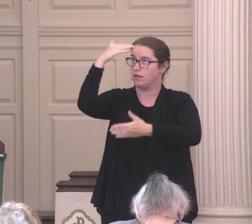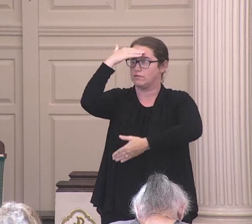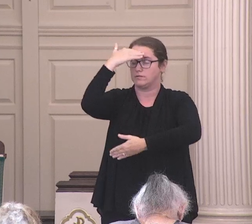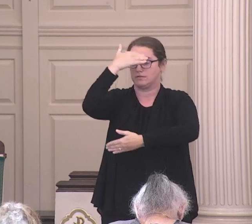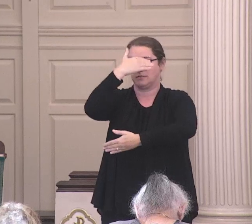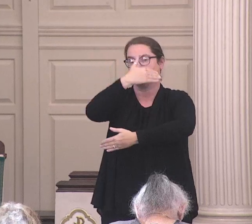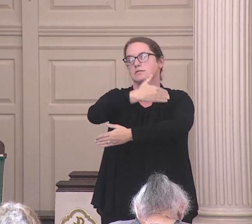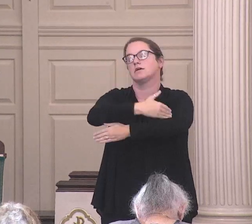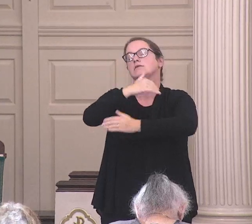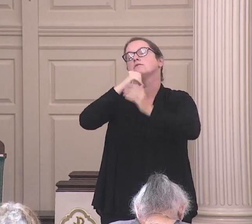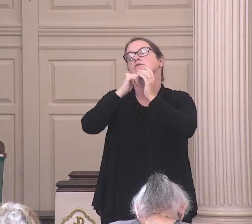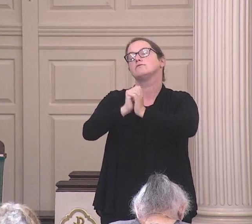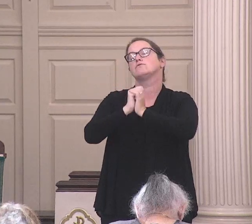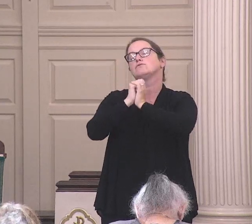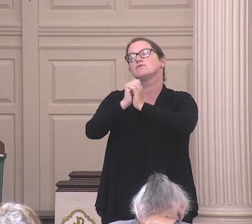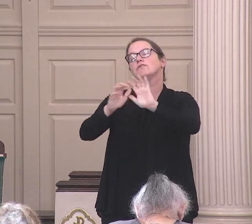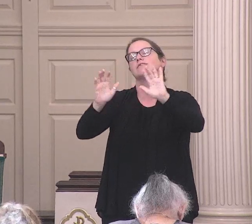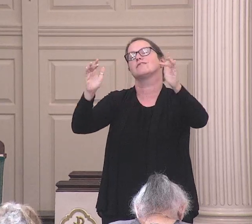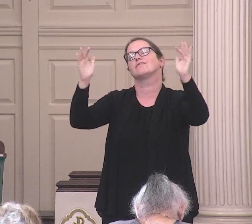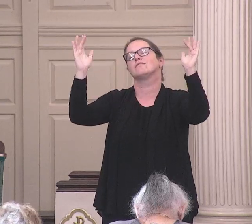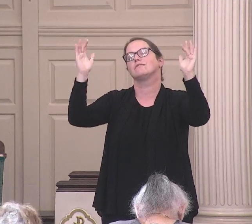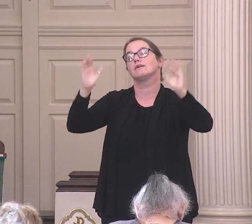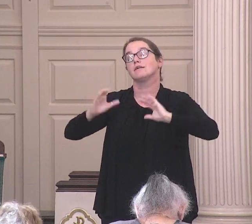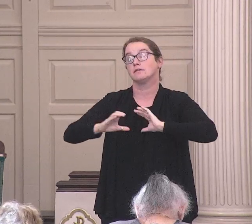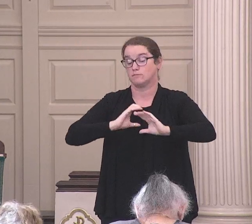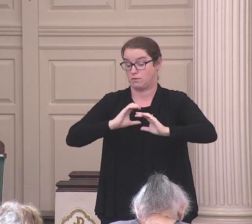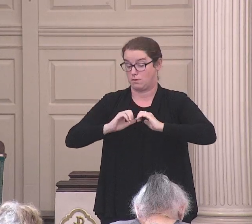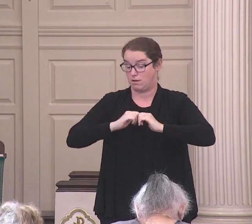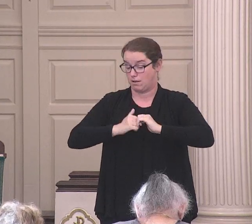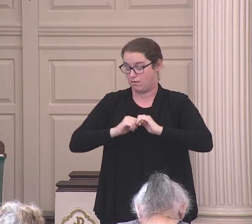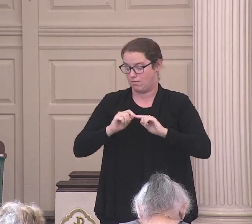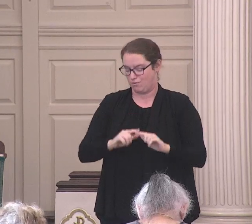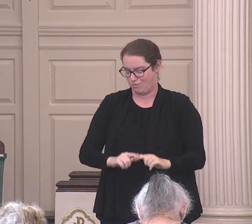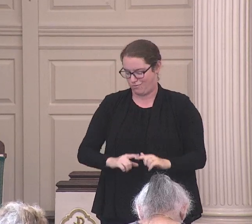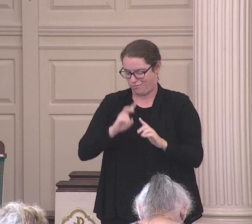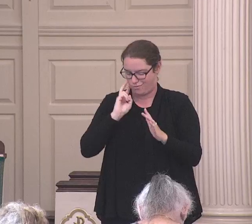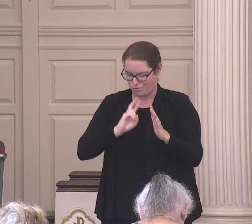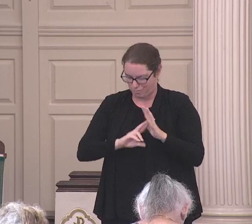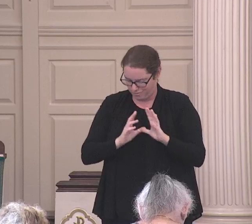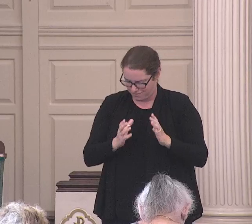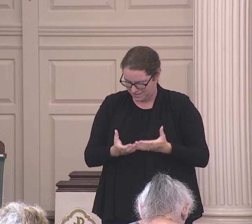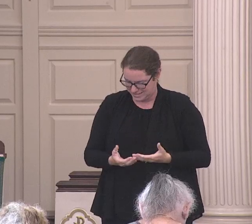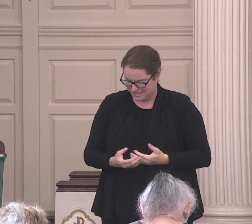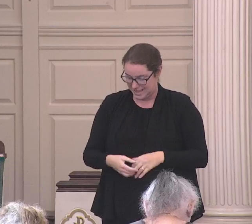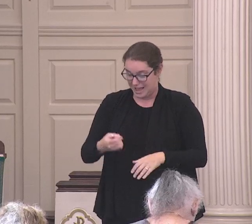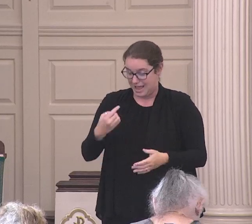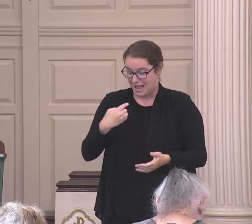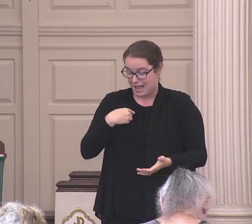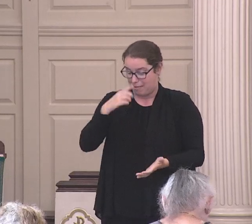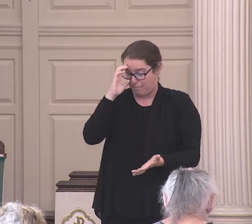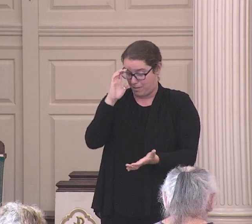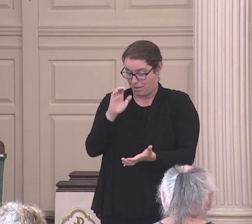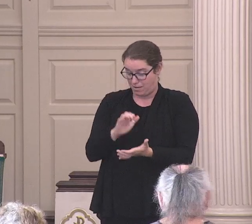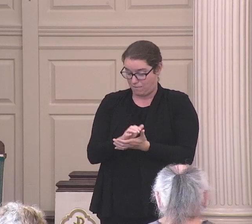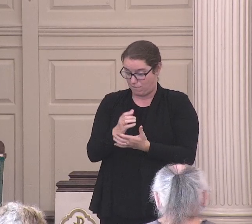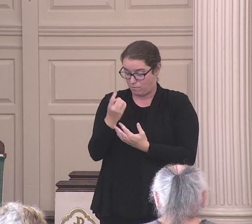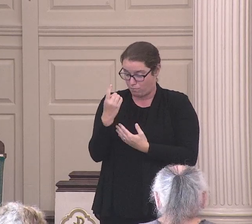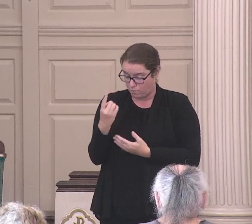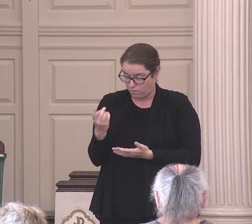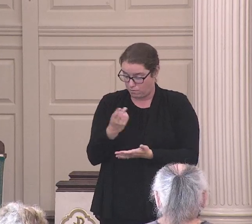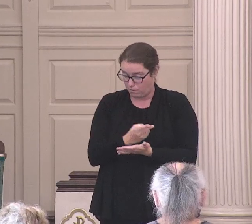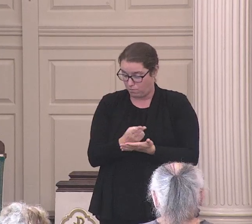adored and glorified, who has spoken through the prophets. I believe in one holy Catholic and Apostolic